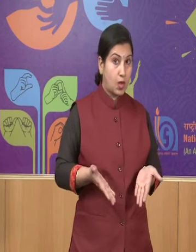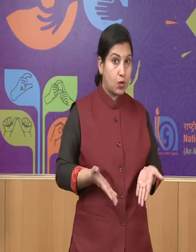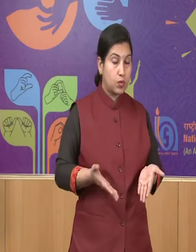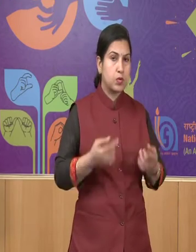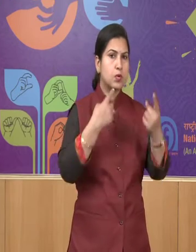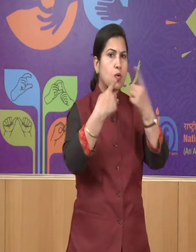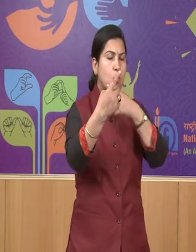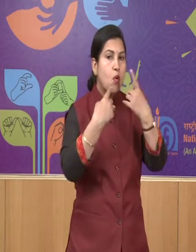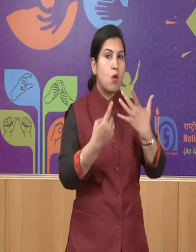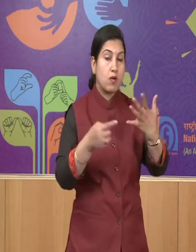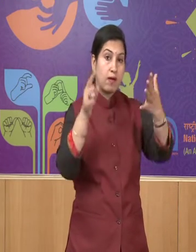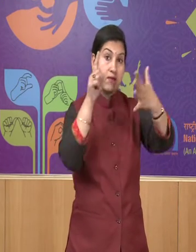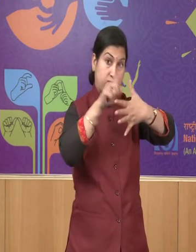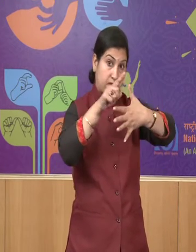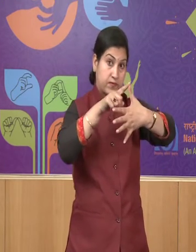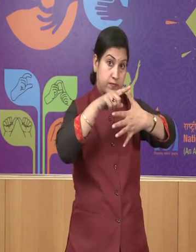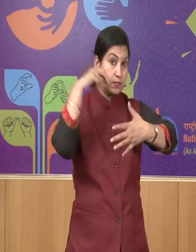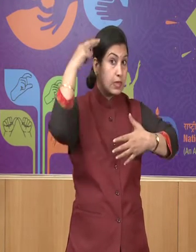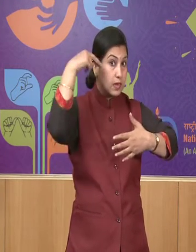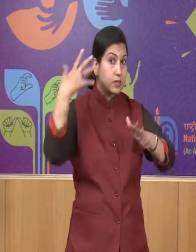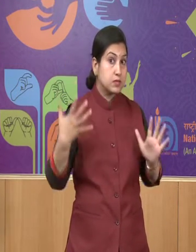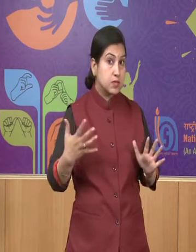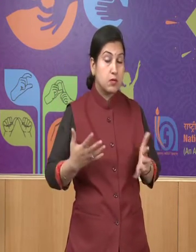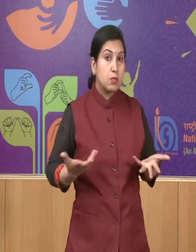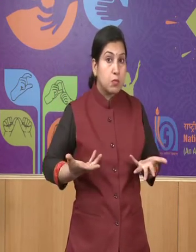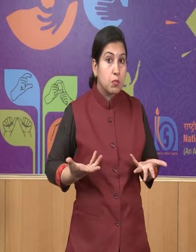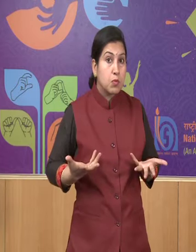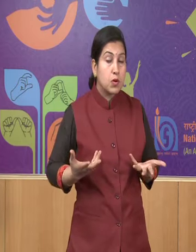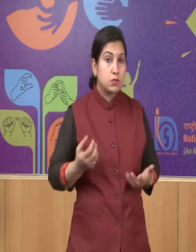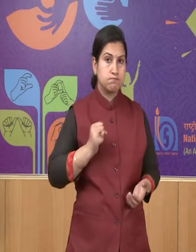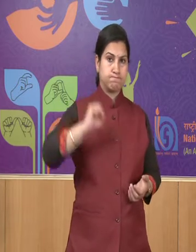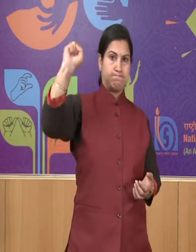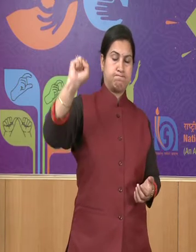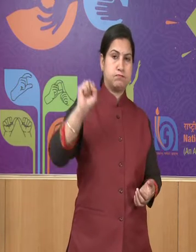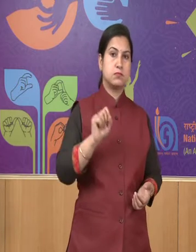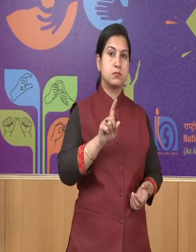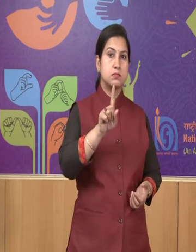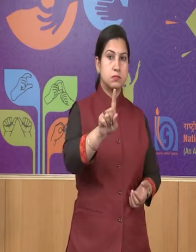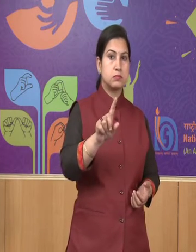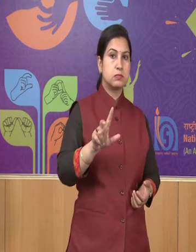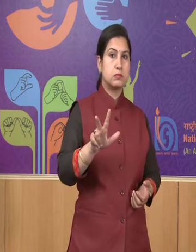Now we will discuss the fifth cause of the 1857 revolt.